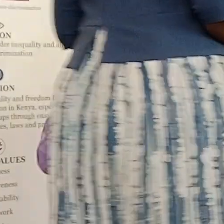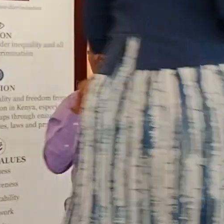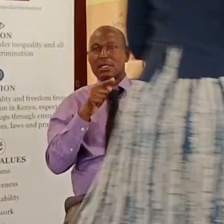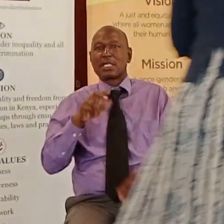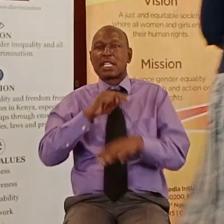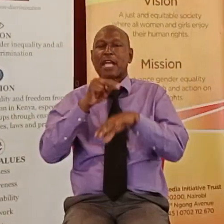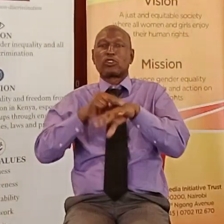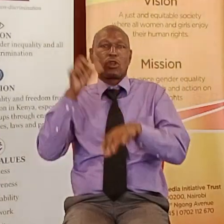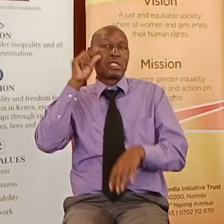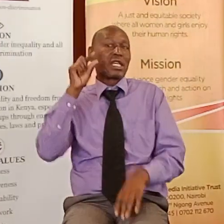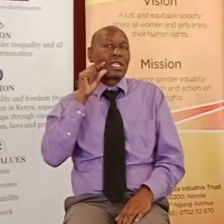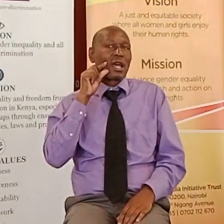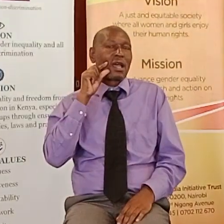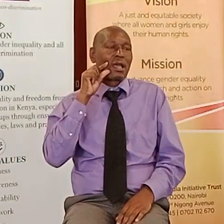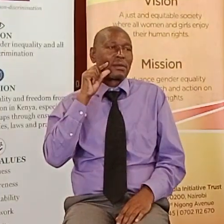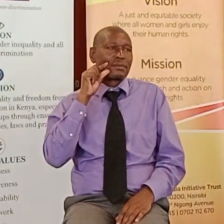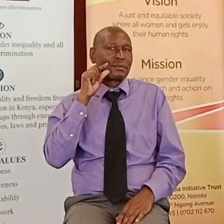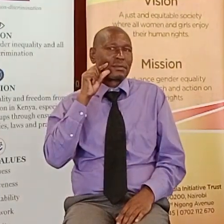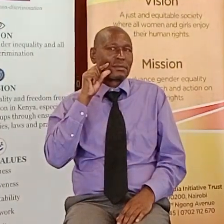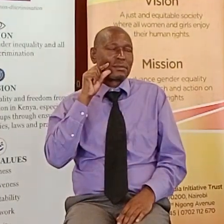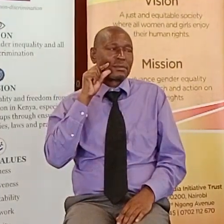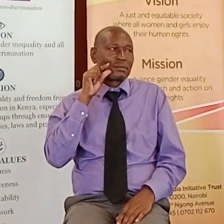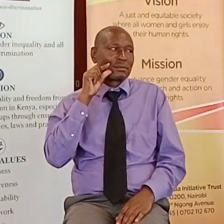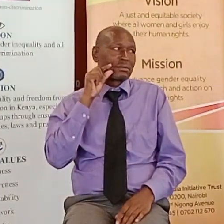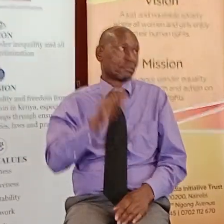Gender Focal Point. Let's give her a round of applause.